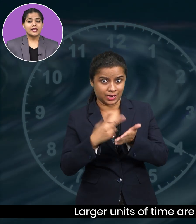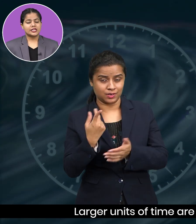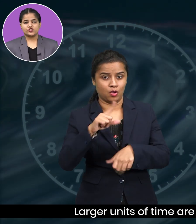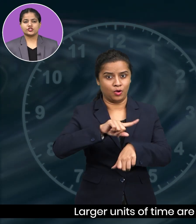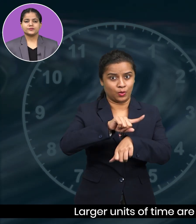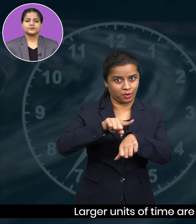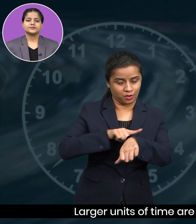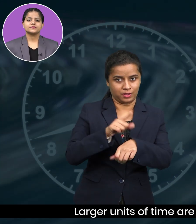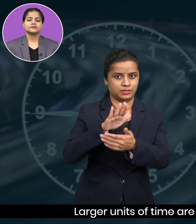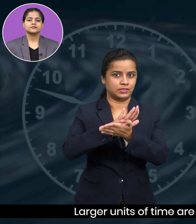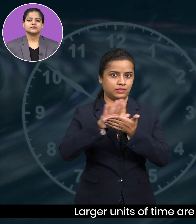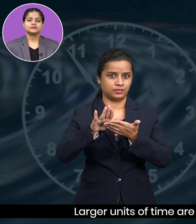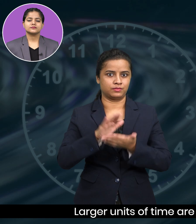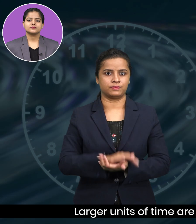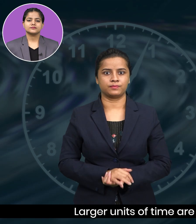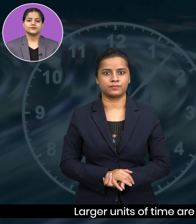hours, H.